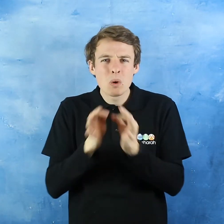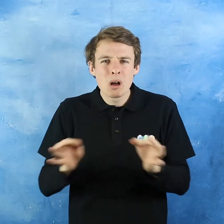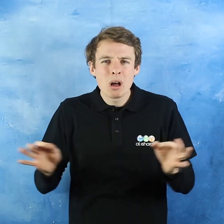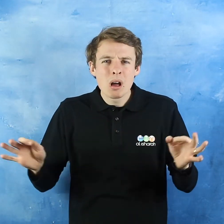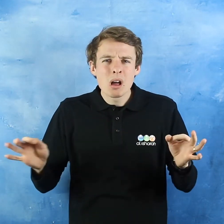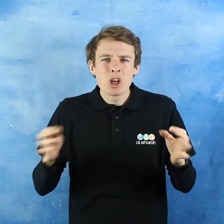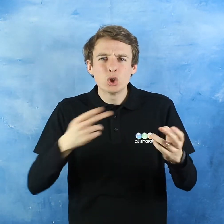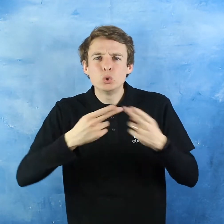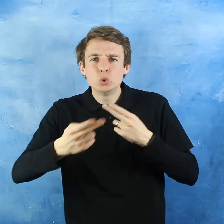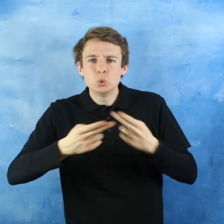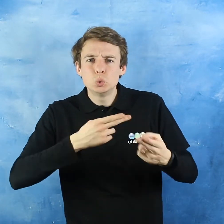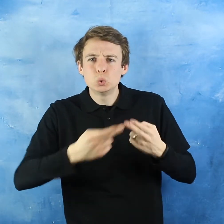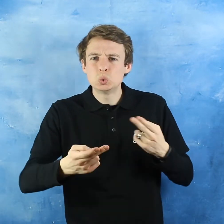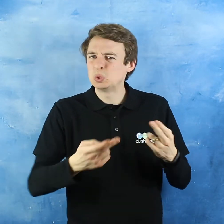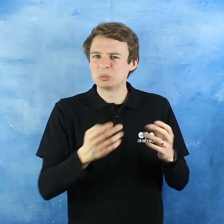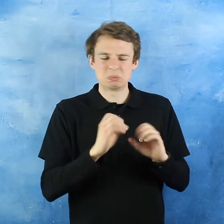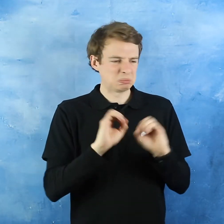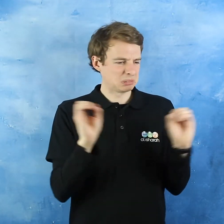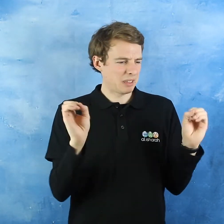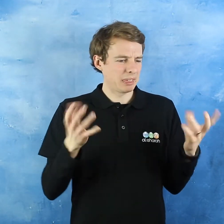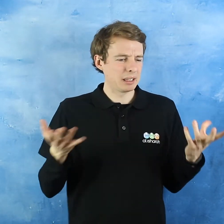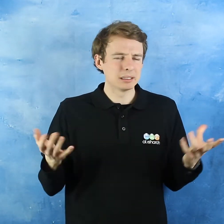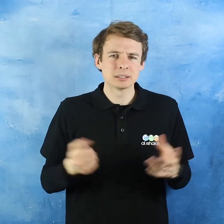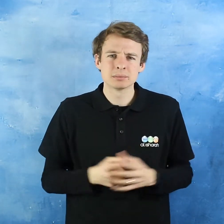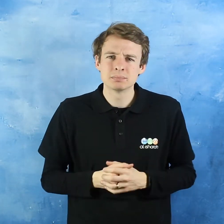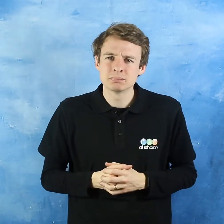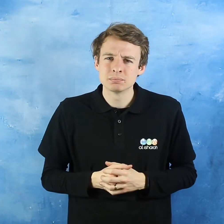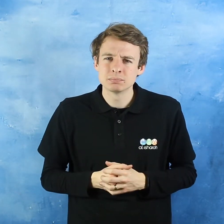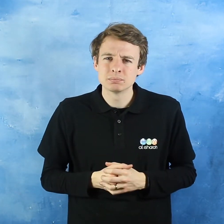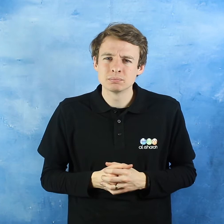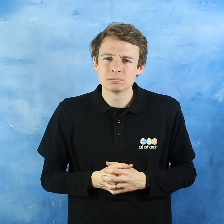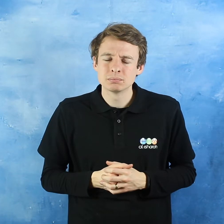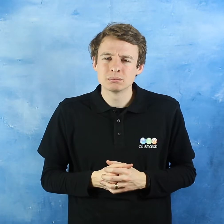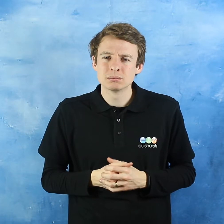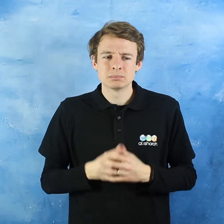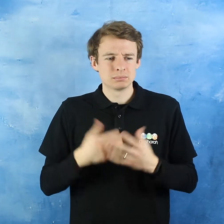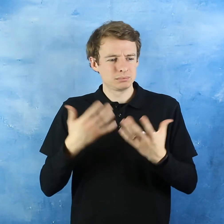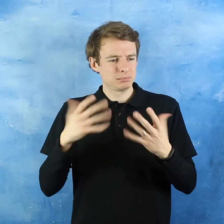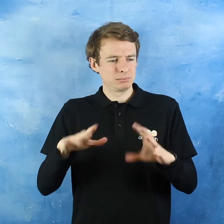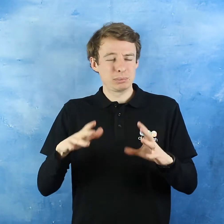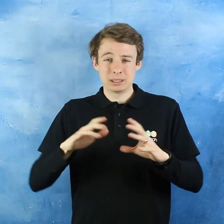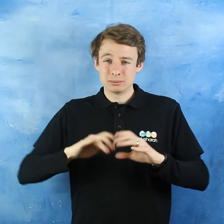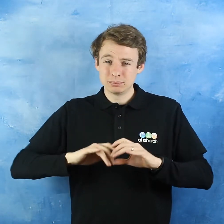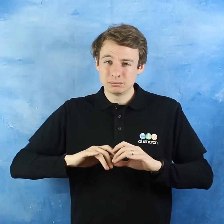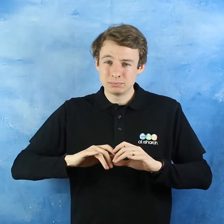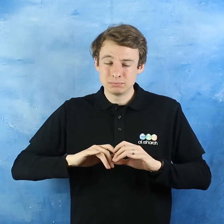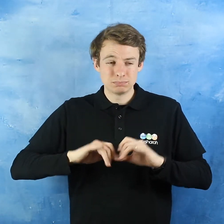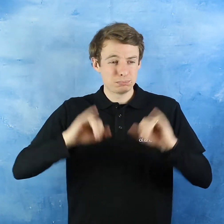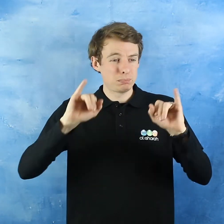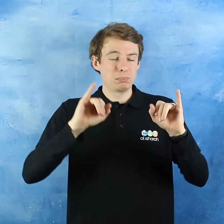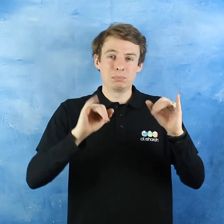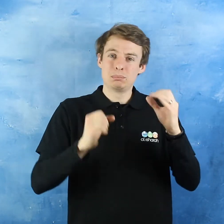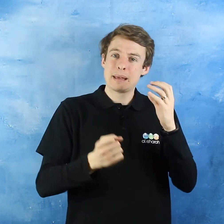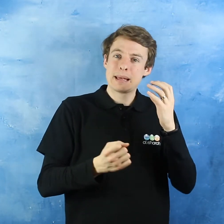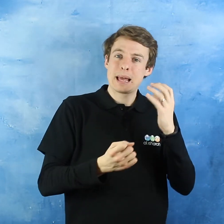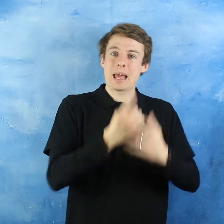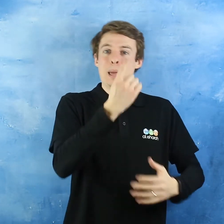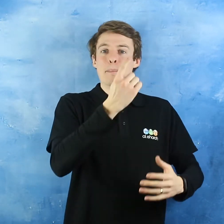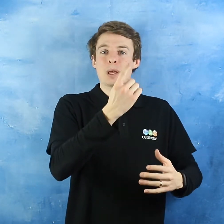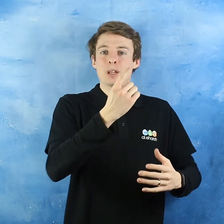happened, big kind of media campaign you can see, but there